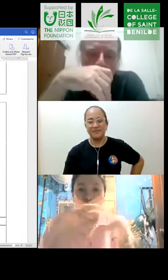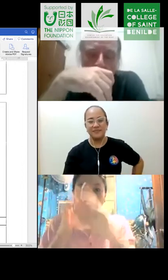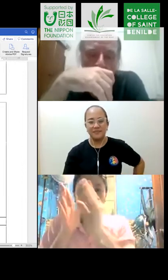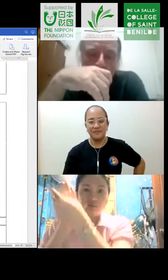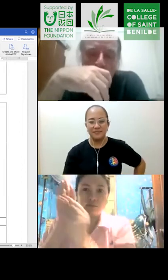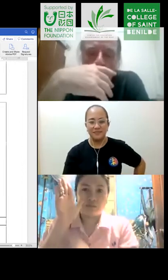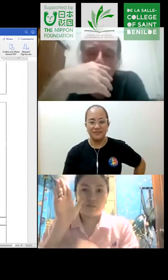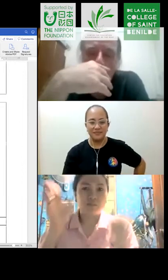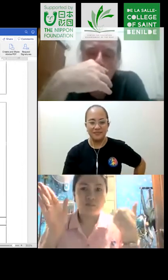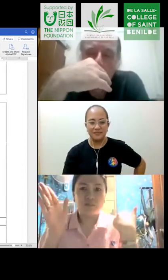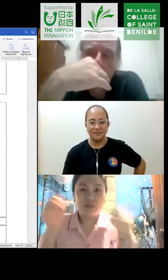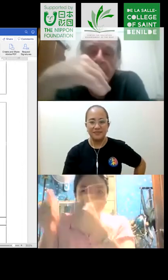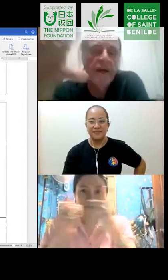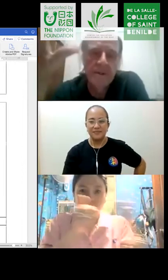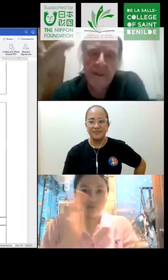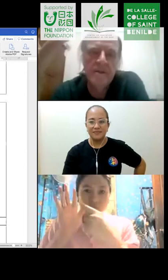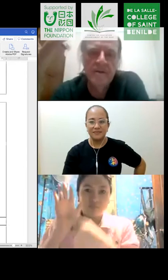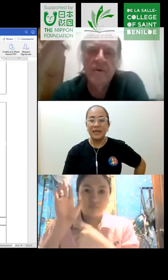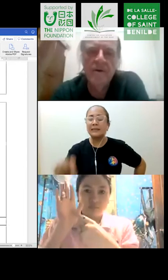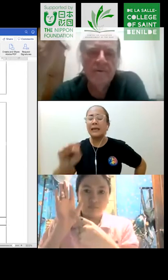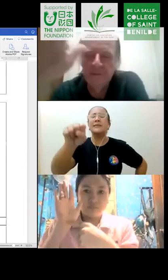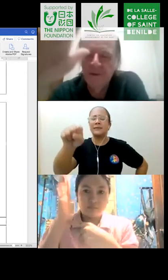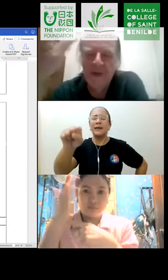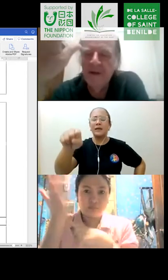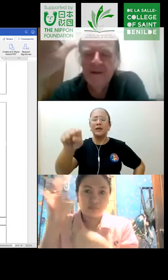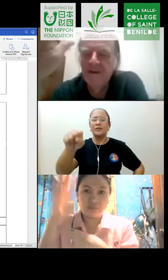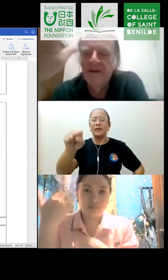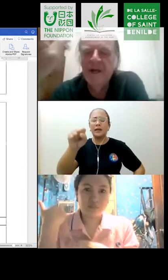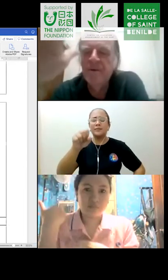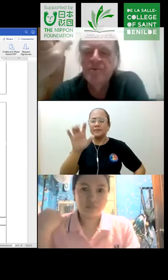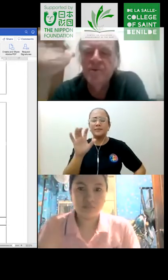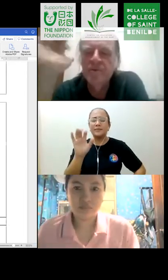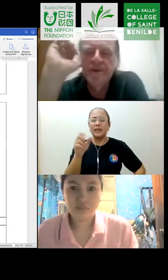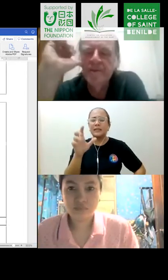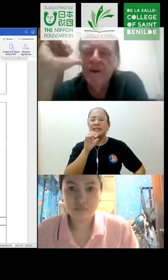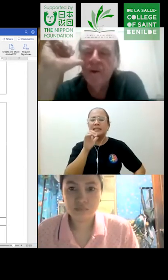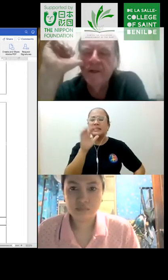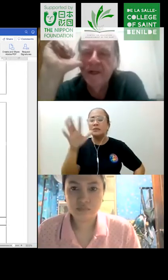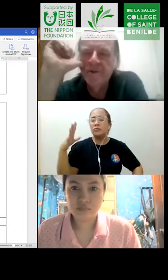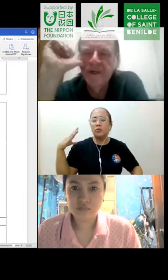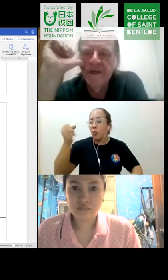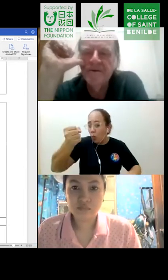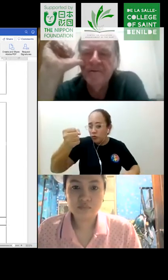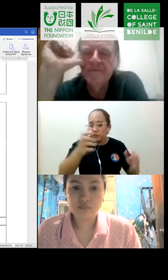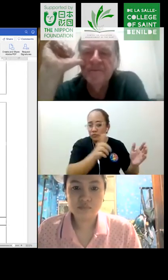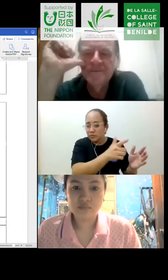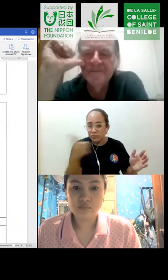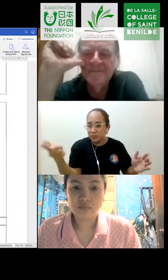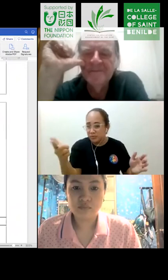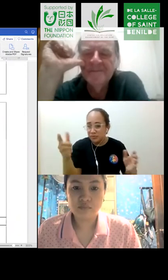But we haven't arranged this yet. We're just Yes. focused No. on the. You're not supposed to arrange it by orientation yet.